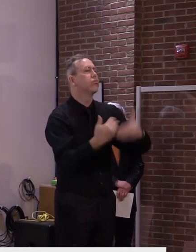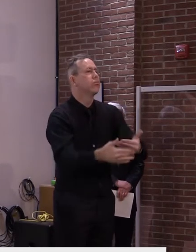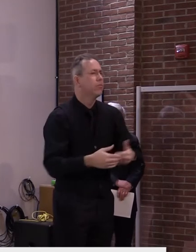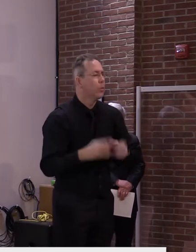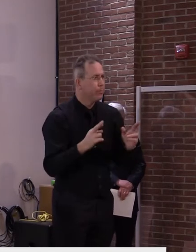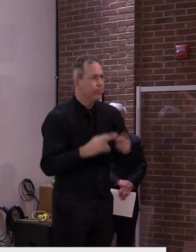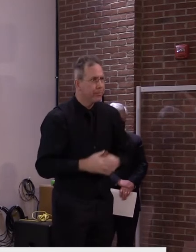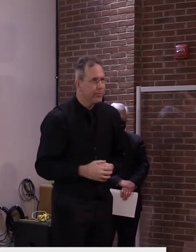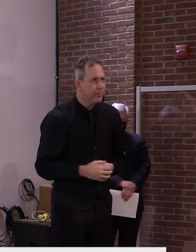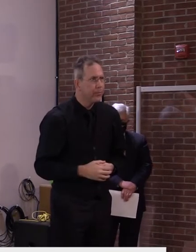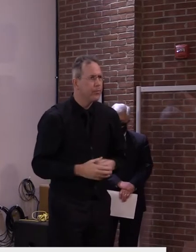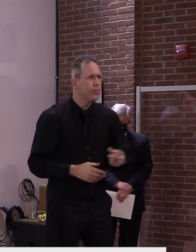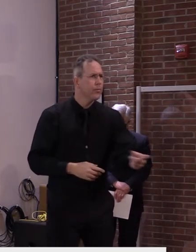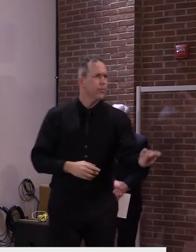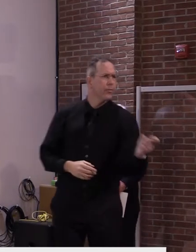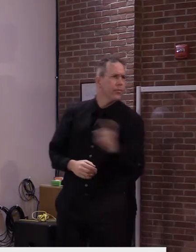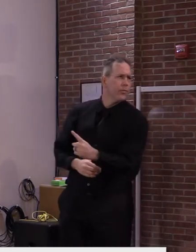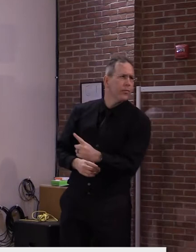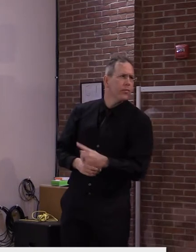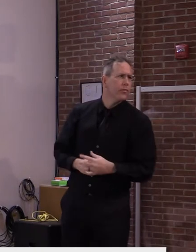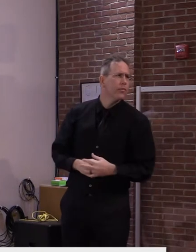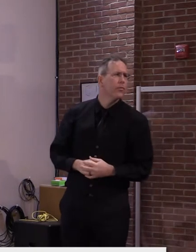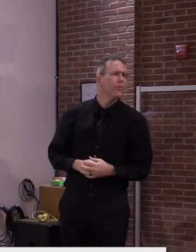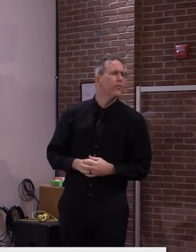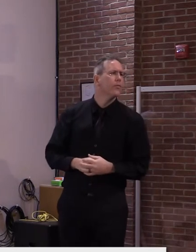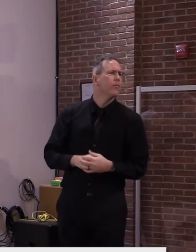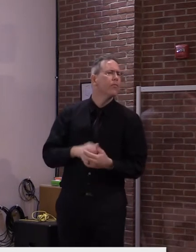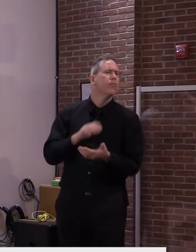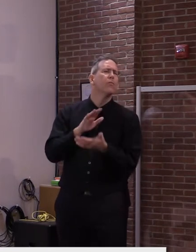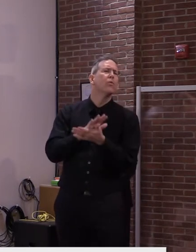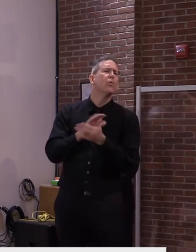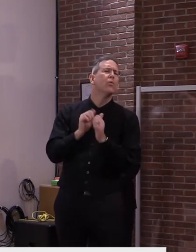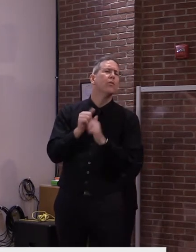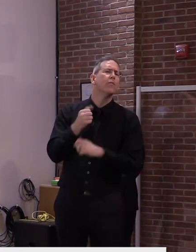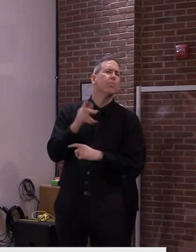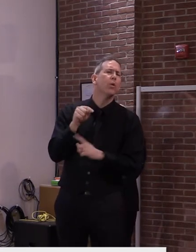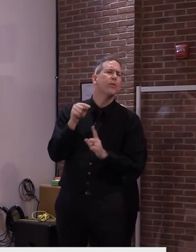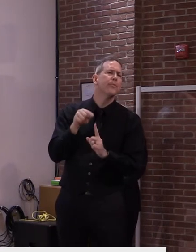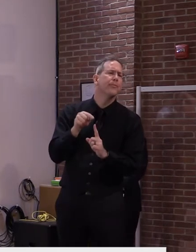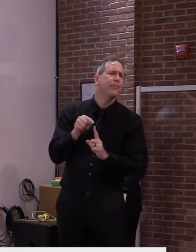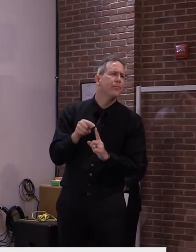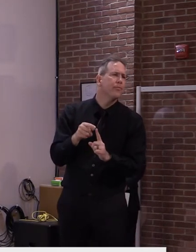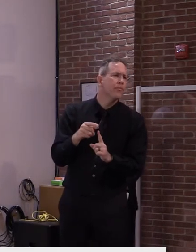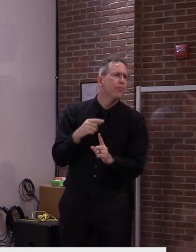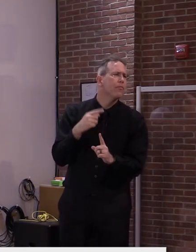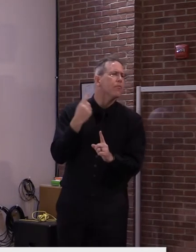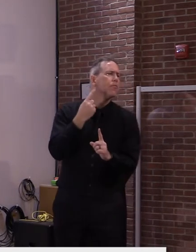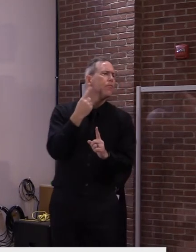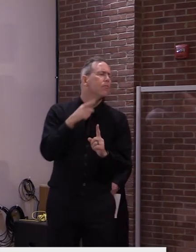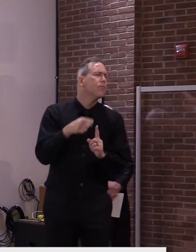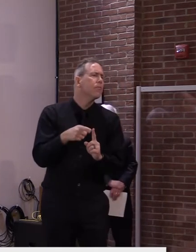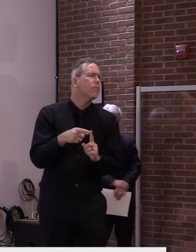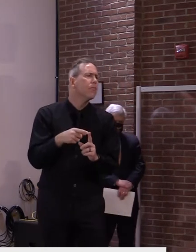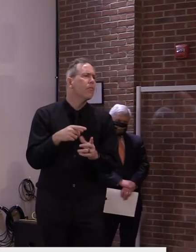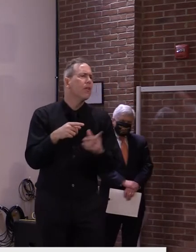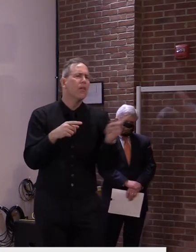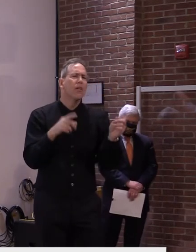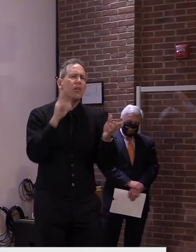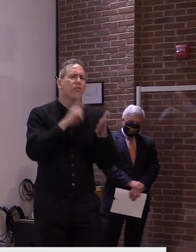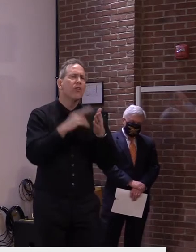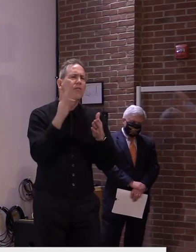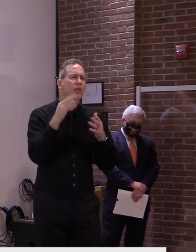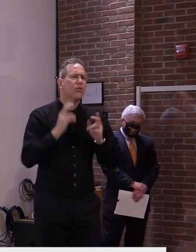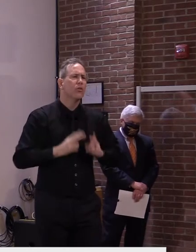You know, Secretary French, he mentioned that we're still working on the details and when that's going to be possible. But, you know, we've heard